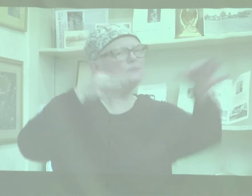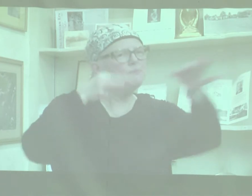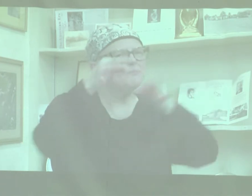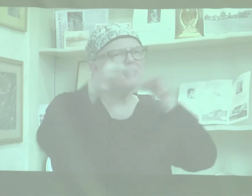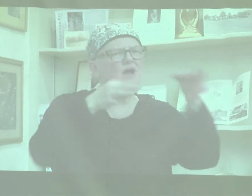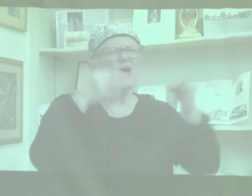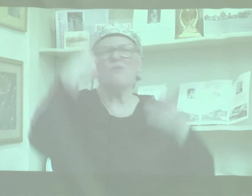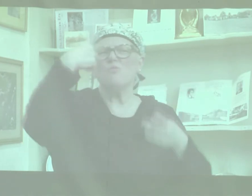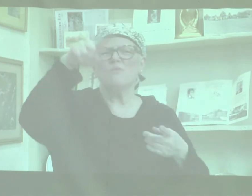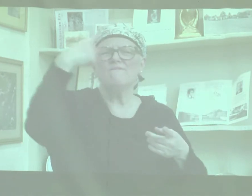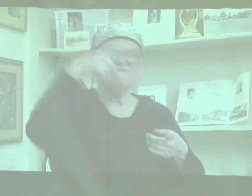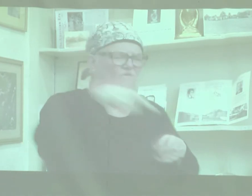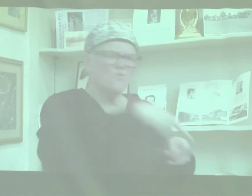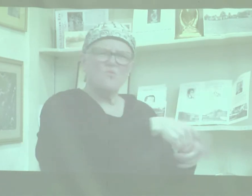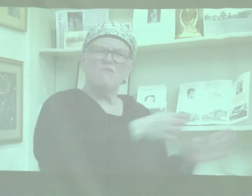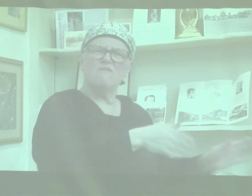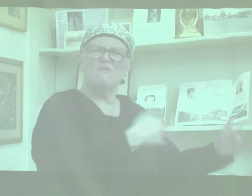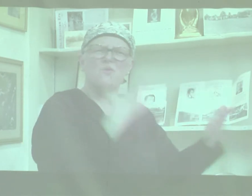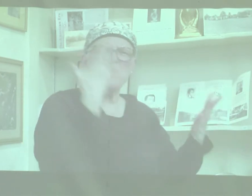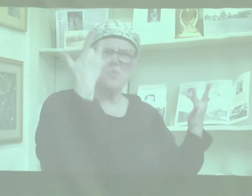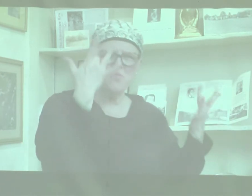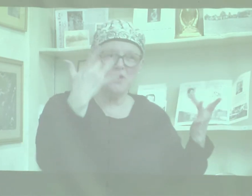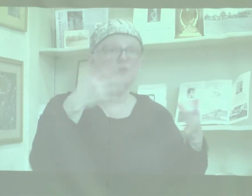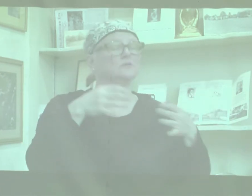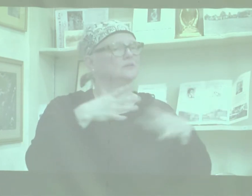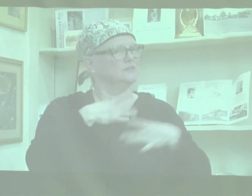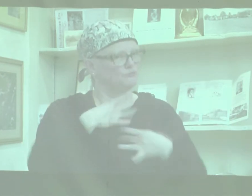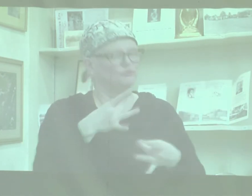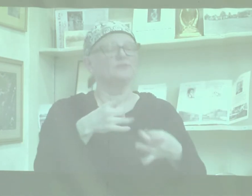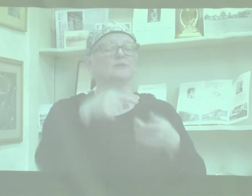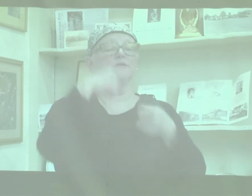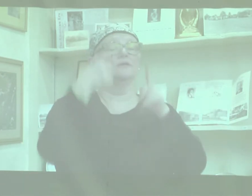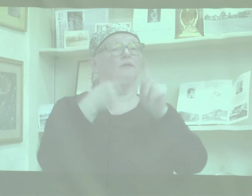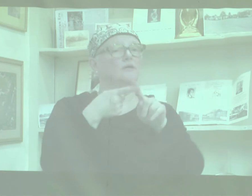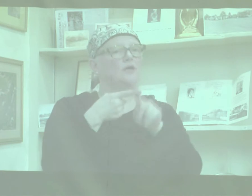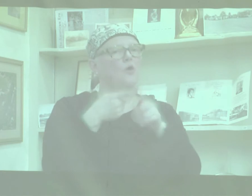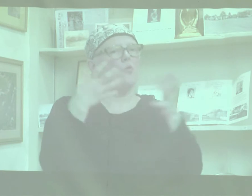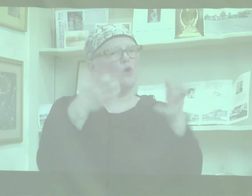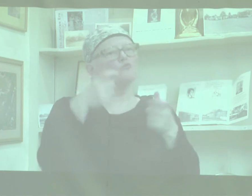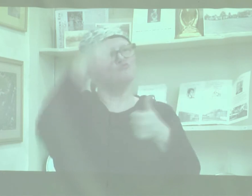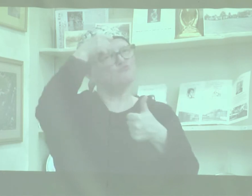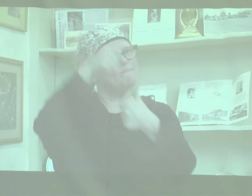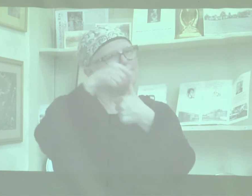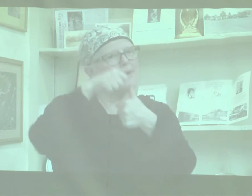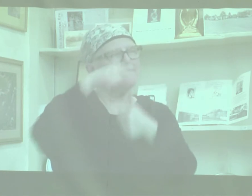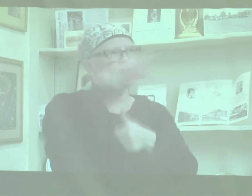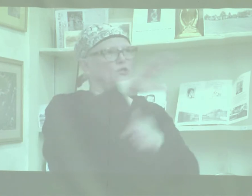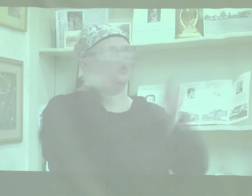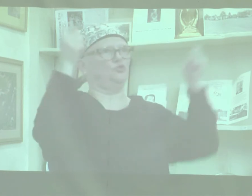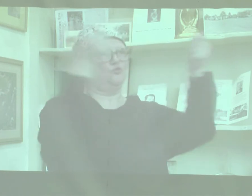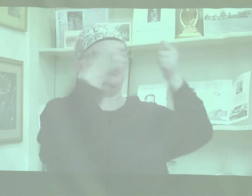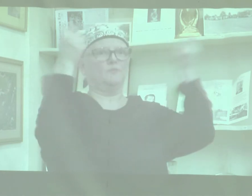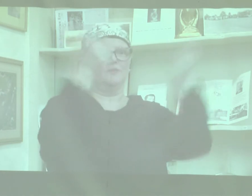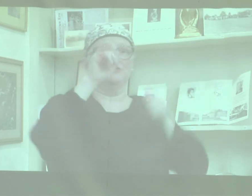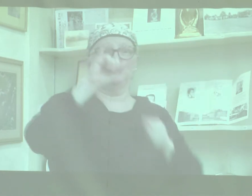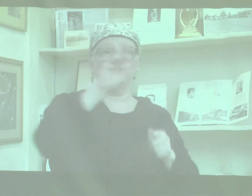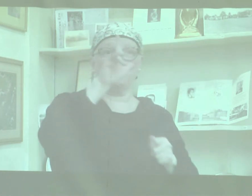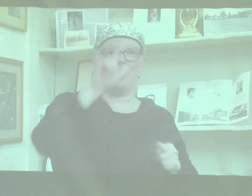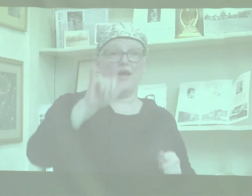Dr. Perkins explained the reason for the time capsule. It was pretty interesting. He wanted people